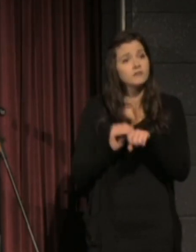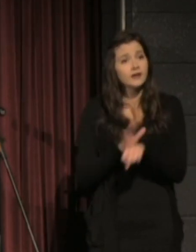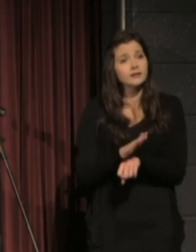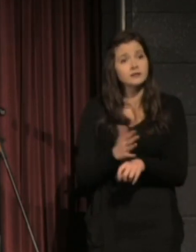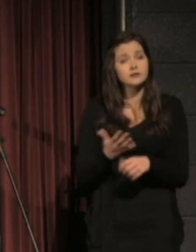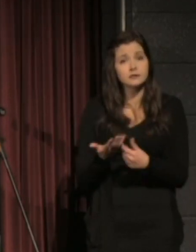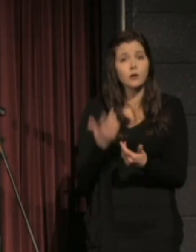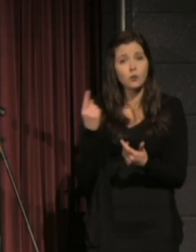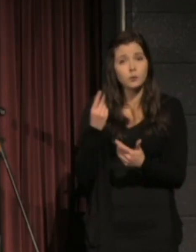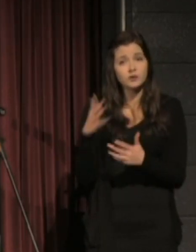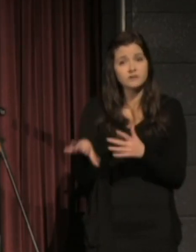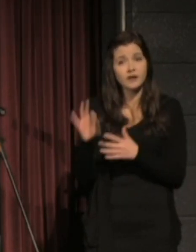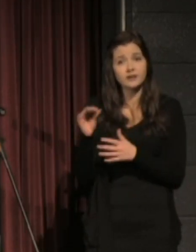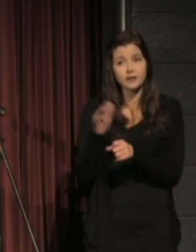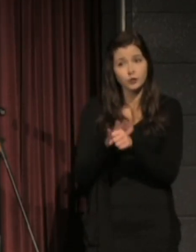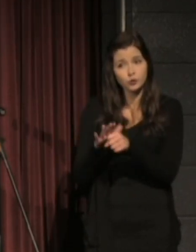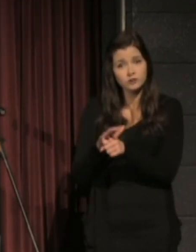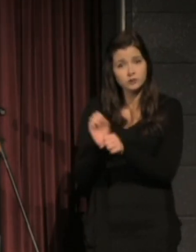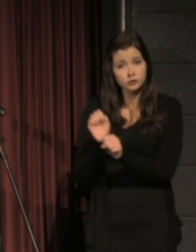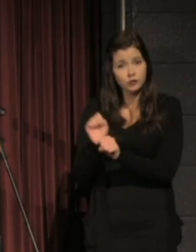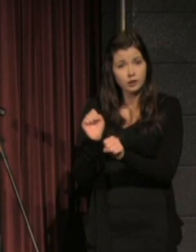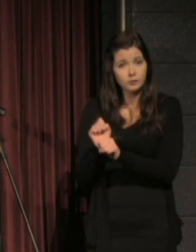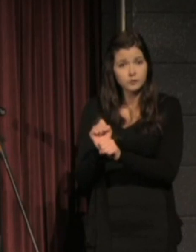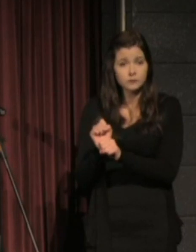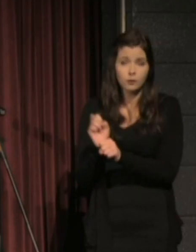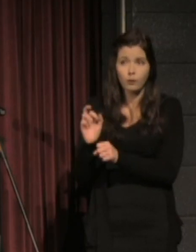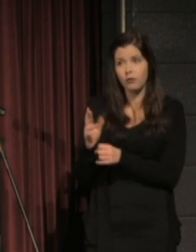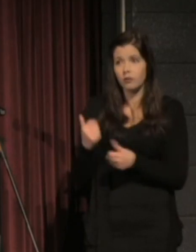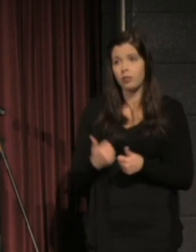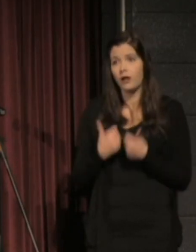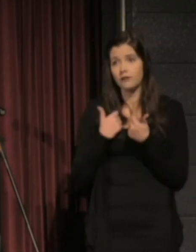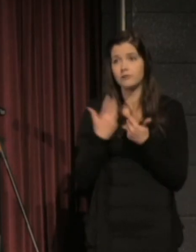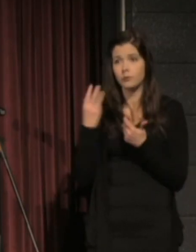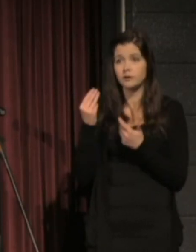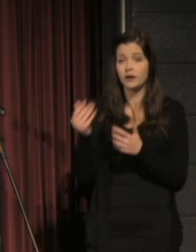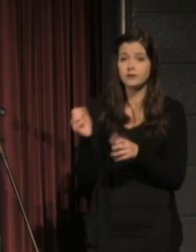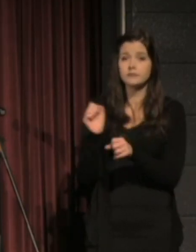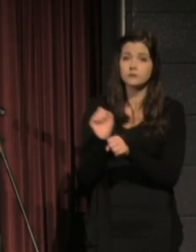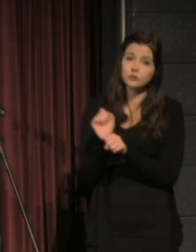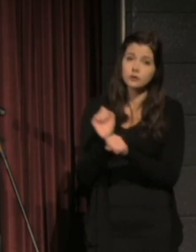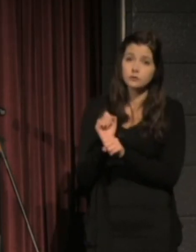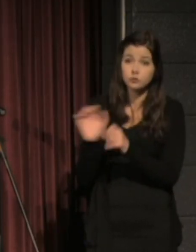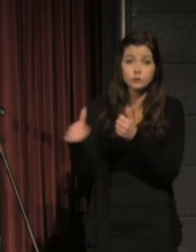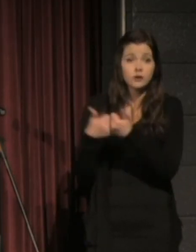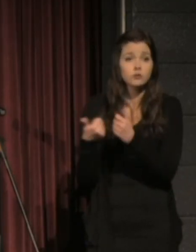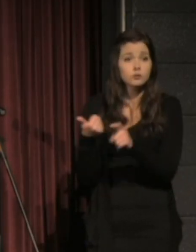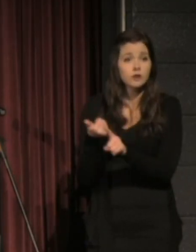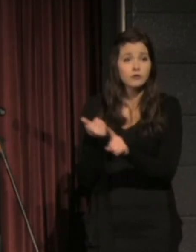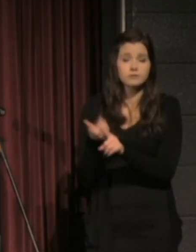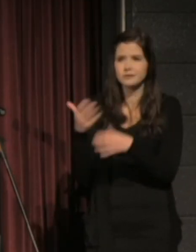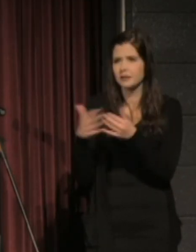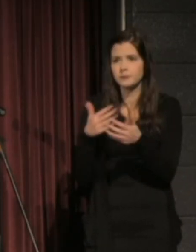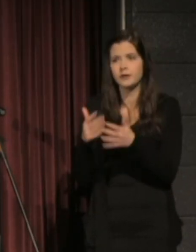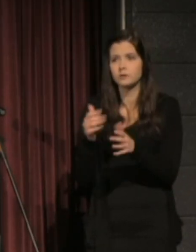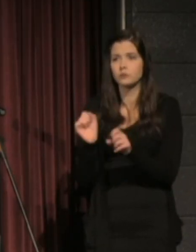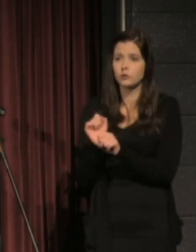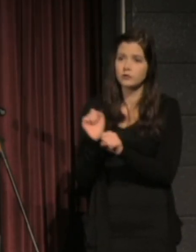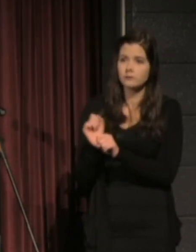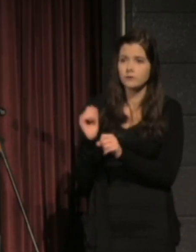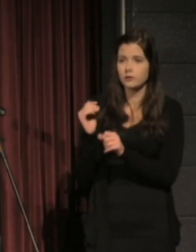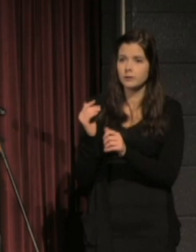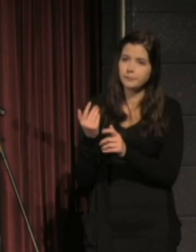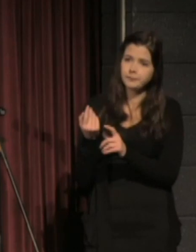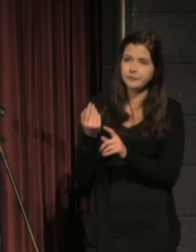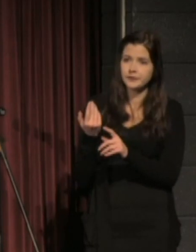to always find areas in your careers or your life outside of your career to challenge yourself, whether it be working towards a